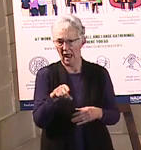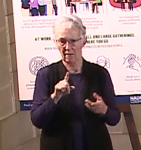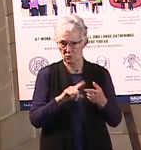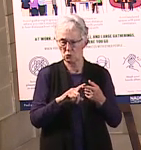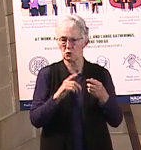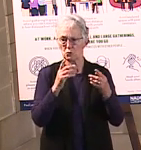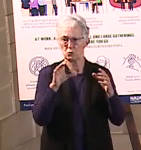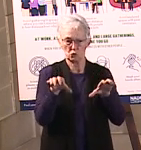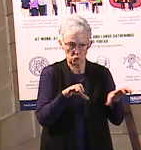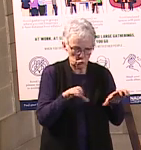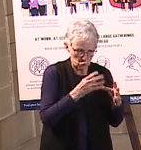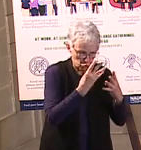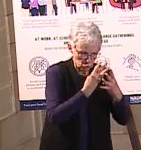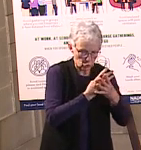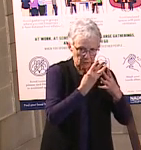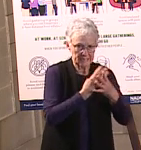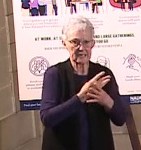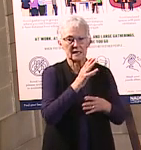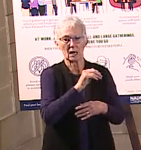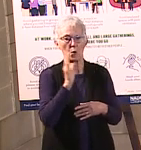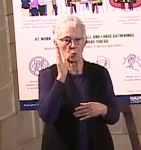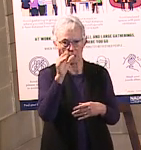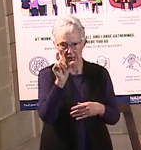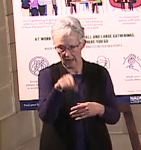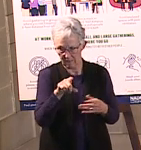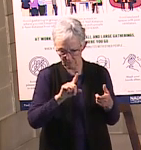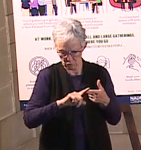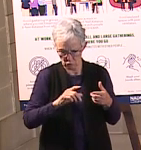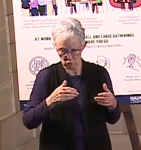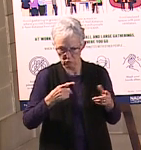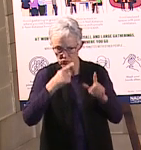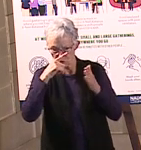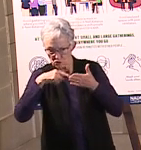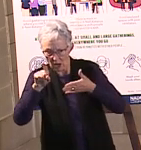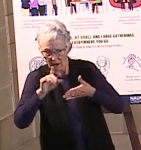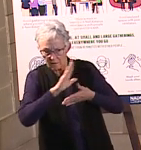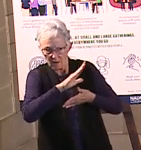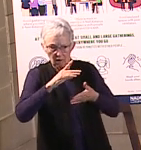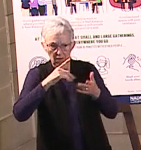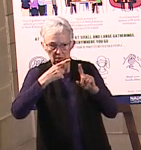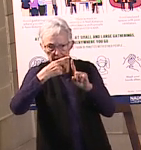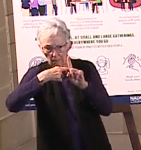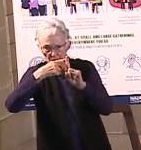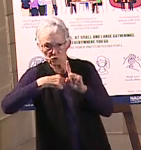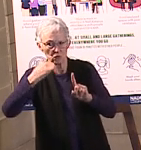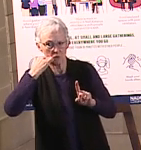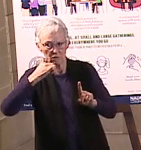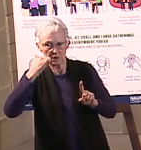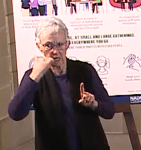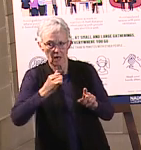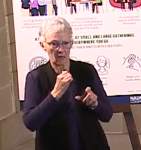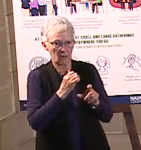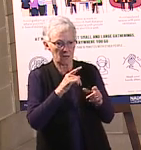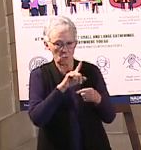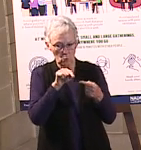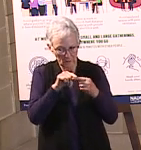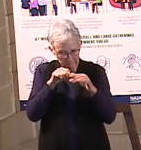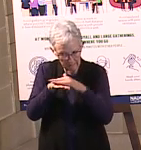things. I think some of those things are addressed in the guidance document that DHHS will be putting out or has put out